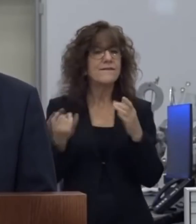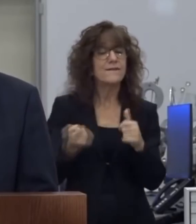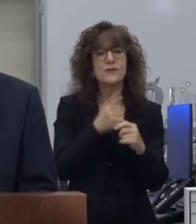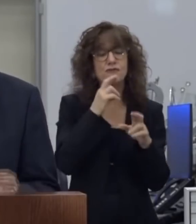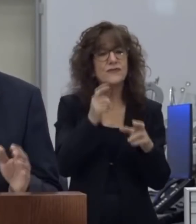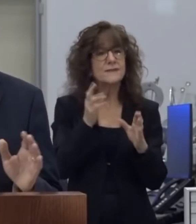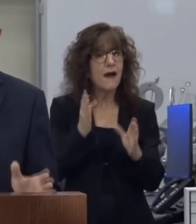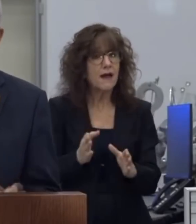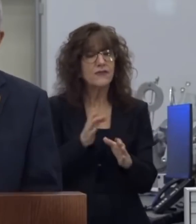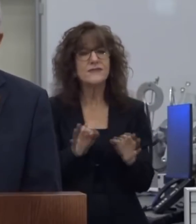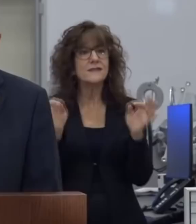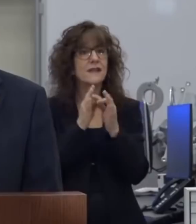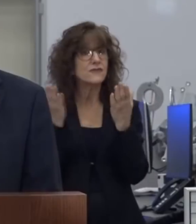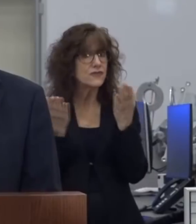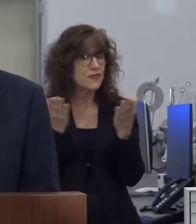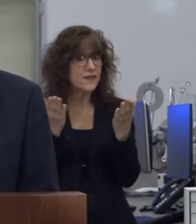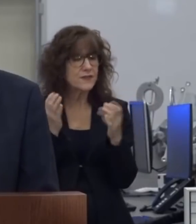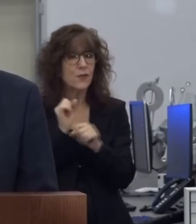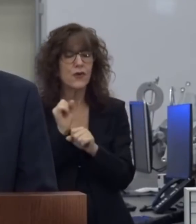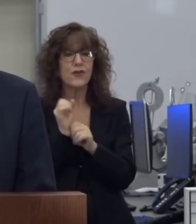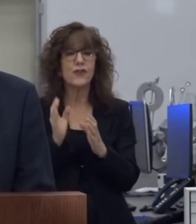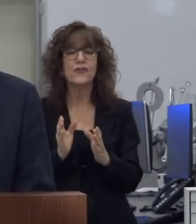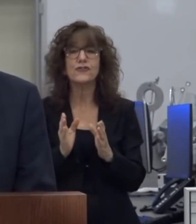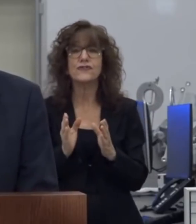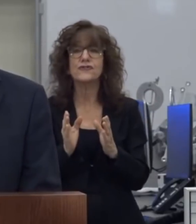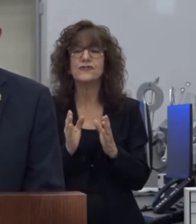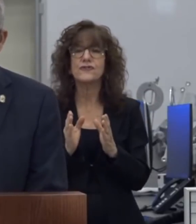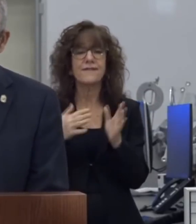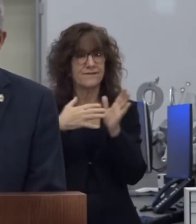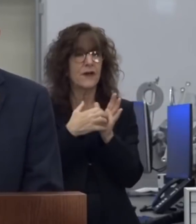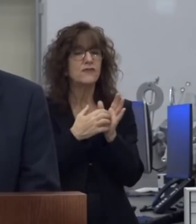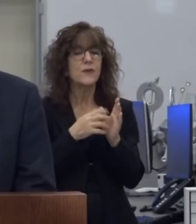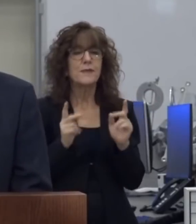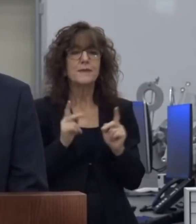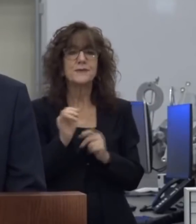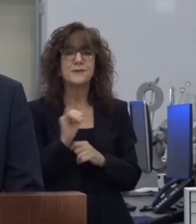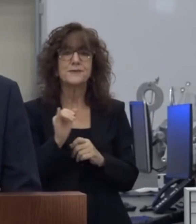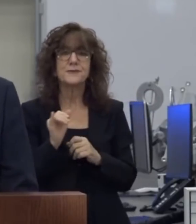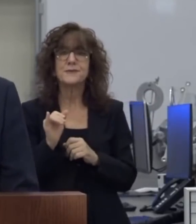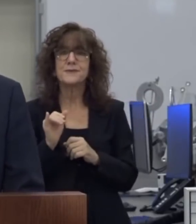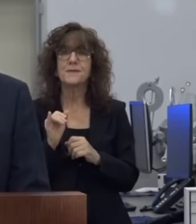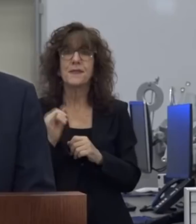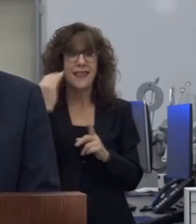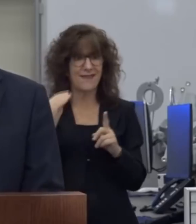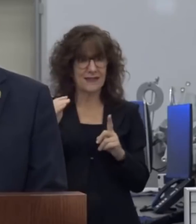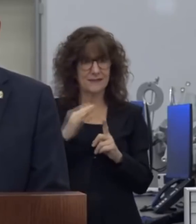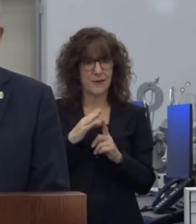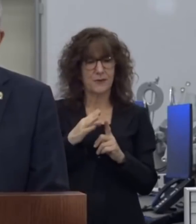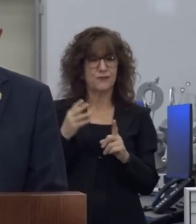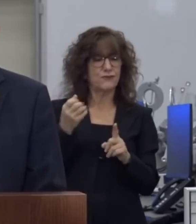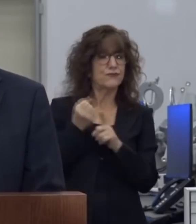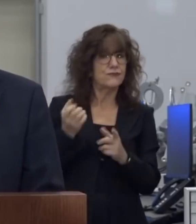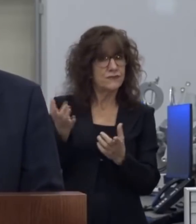responders, essential services workers, and our vulnerable populations, who, if exposed, are likely to get sick